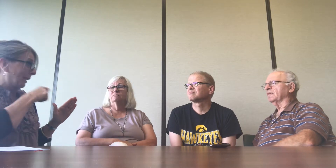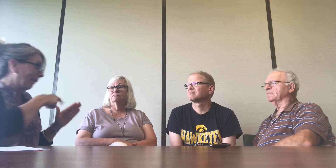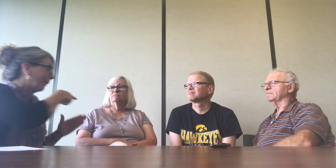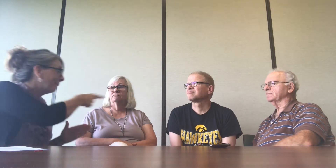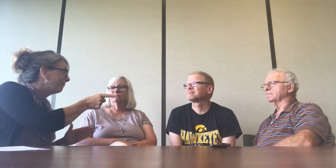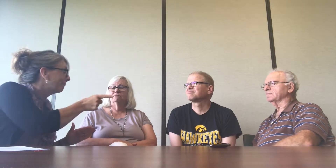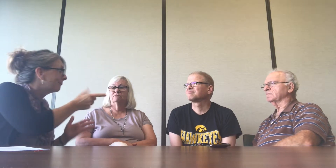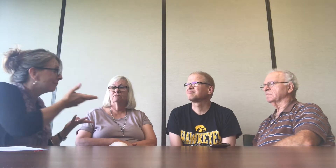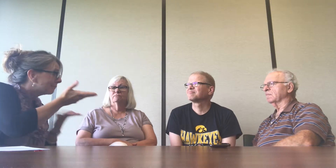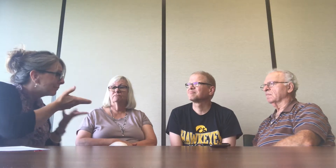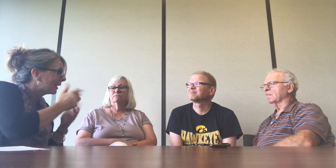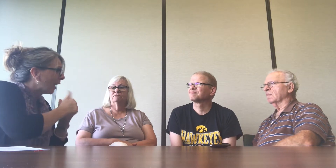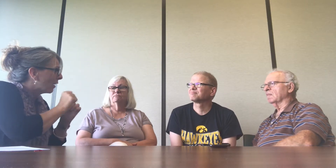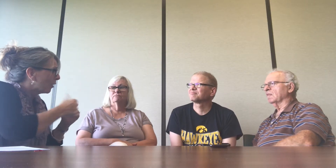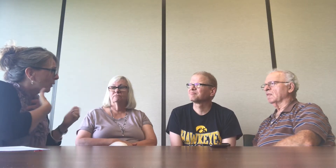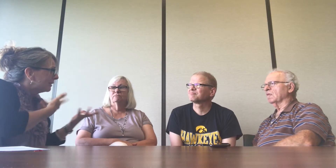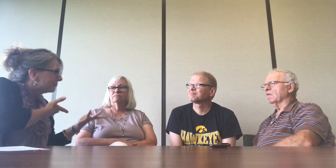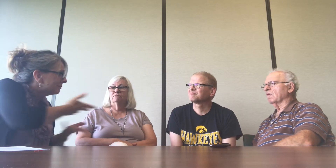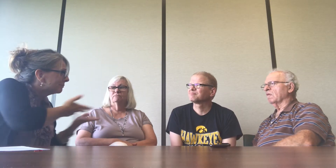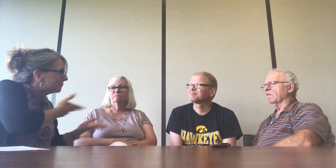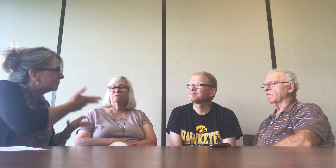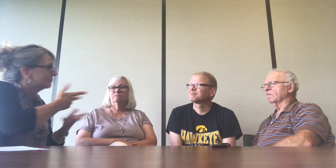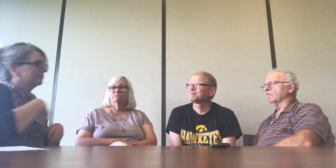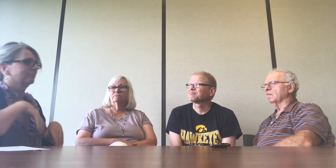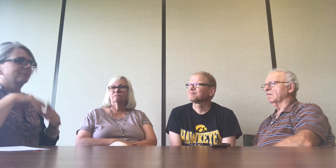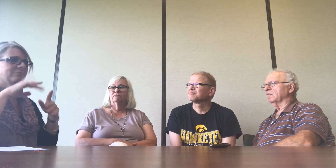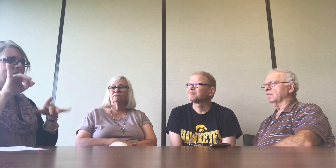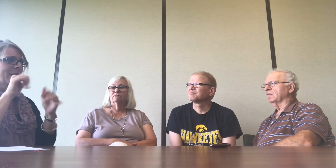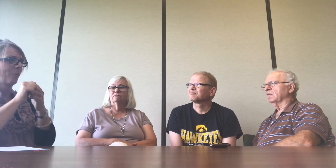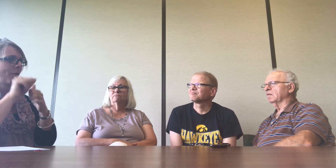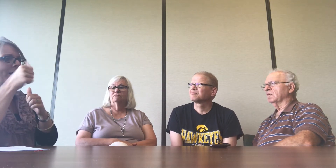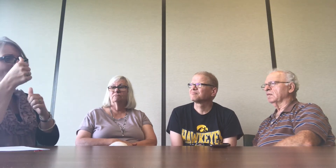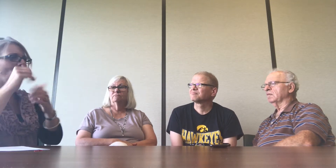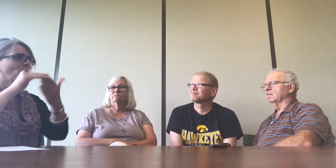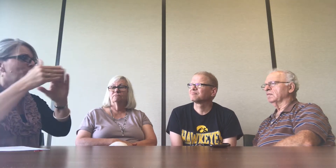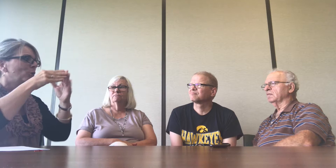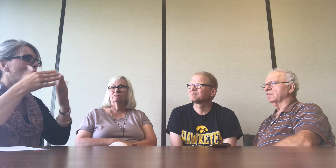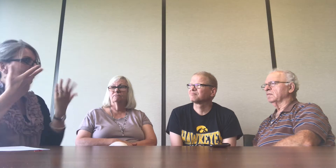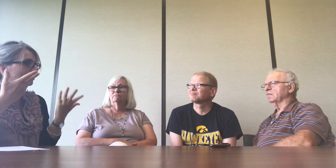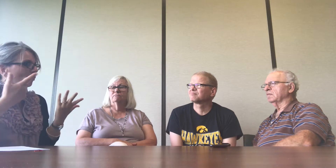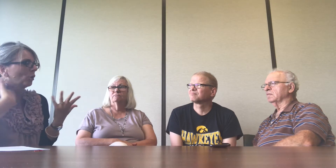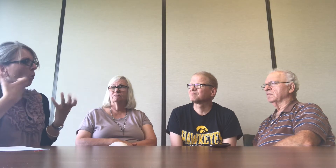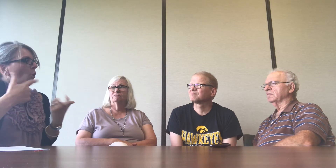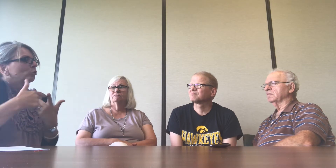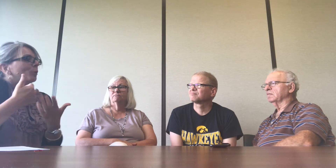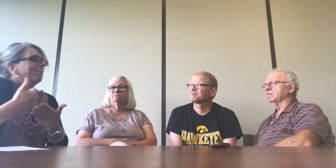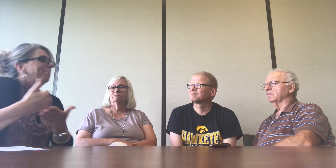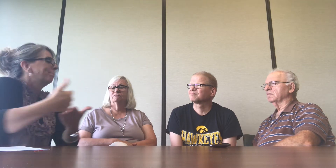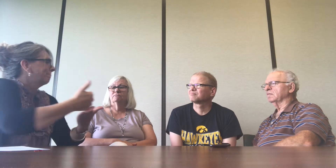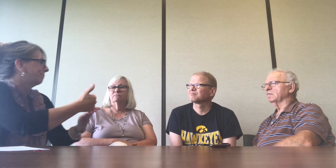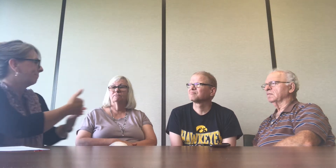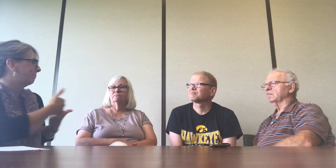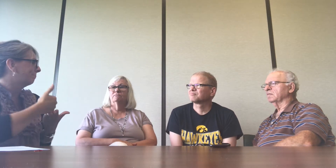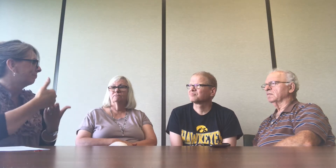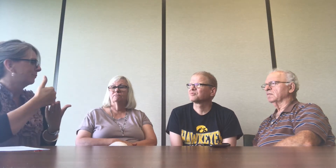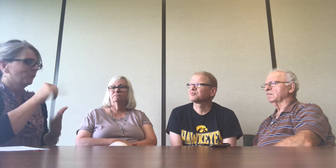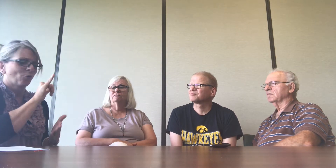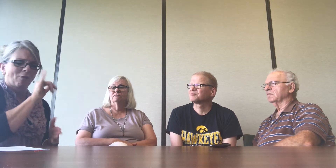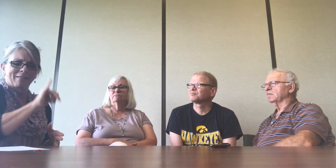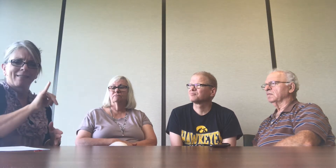elder community and us. We need them, and they need us, and we all need to work together. Just as in any community, we